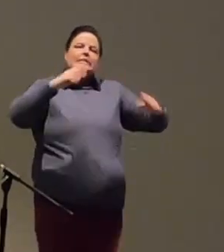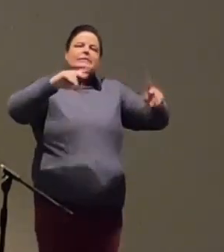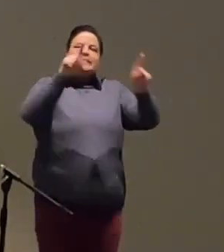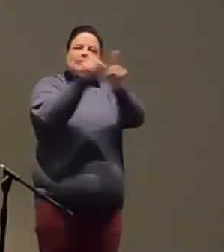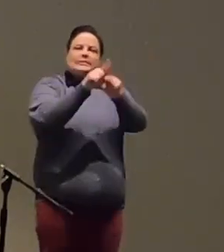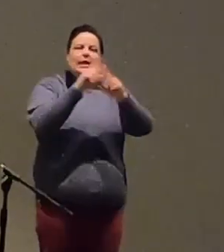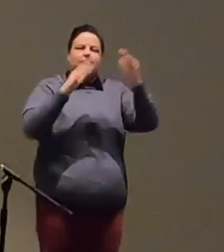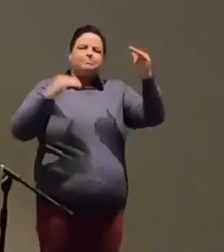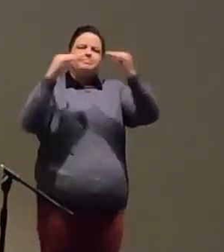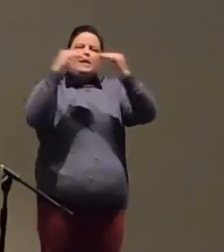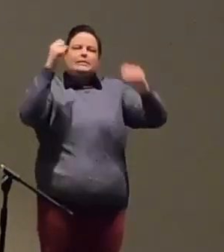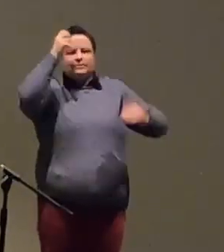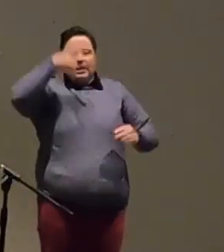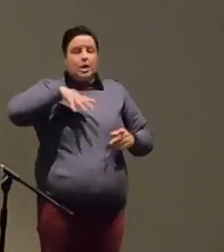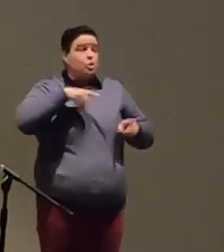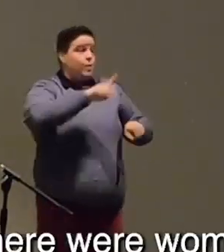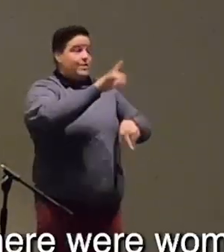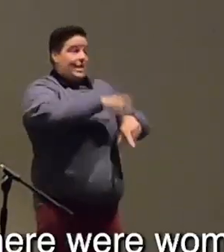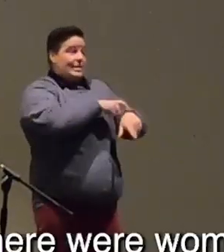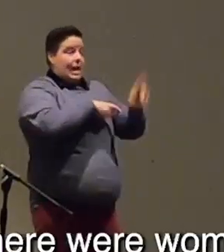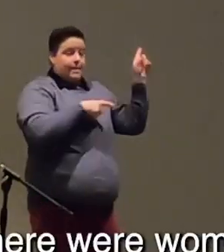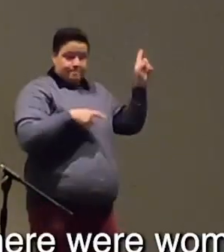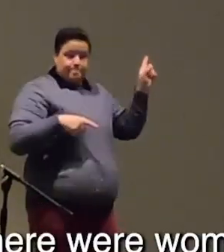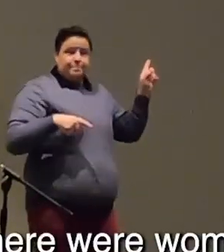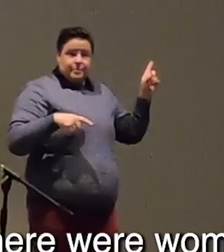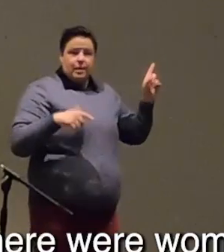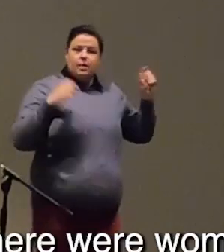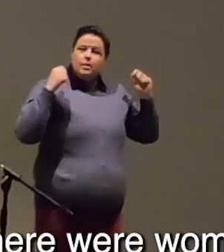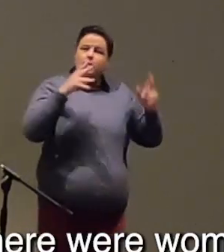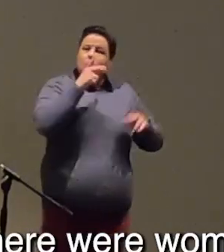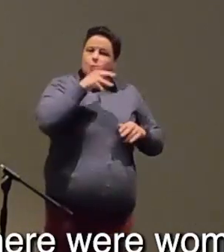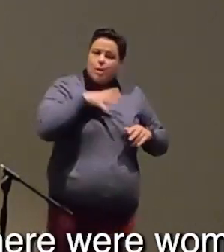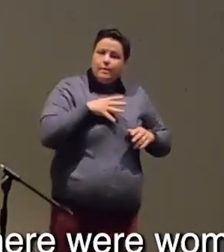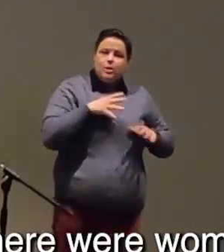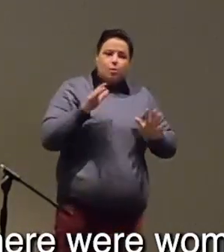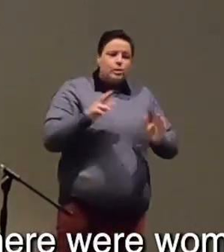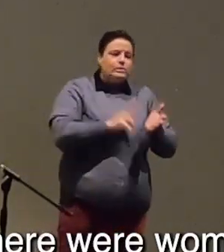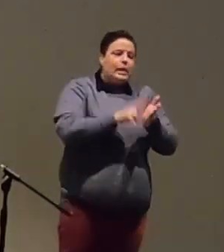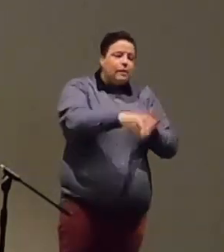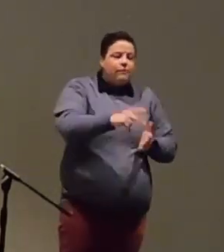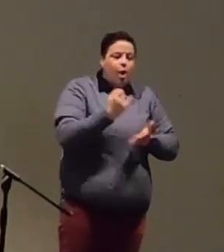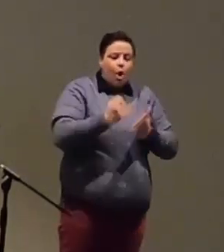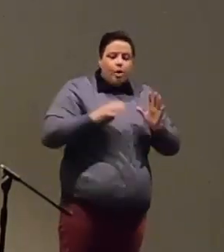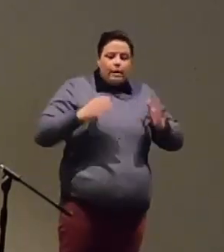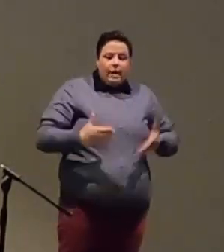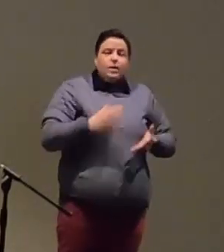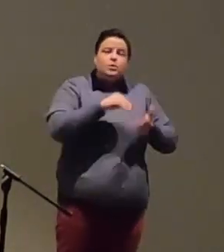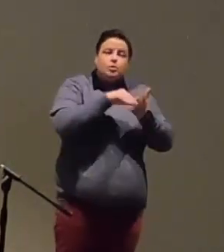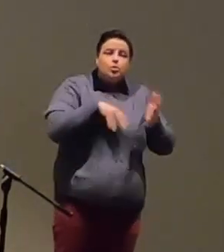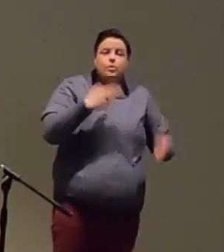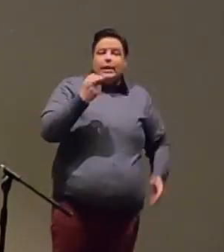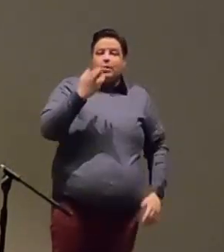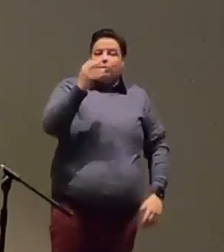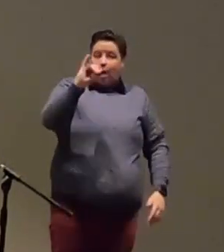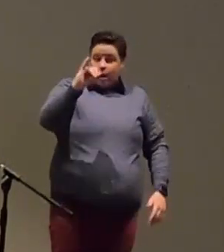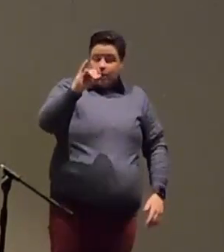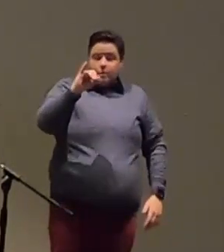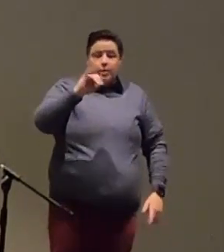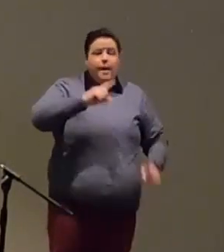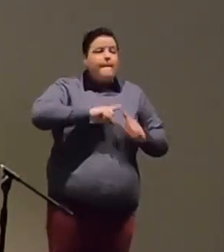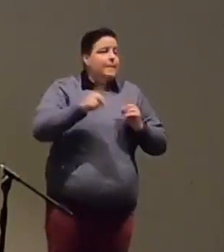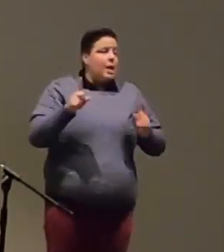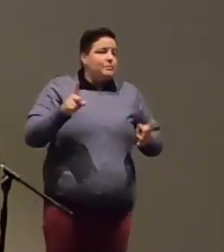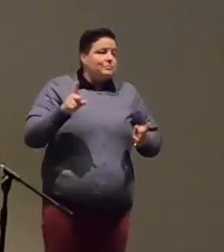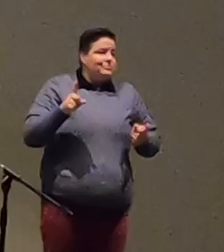men. But definitely during this time, there were women who were taking art classes that were students of Henry, but